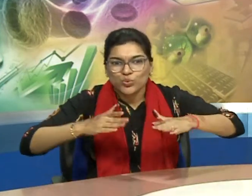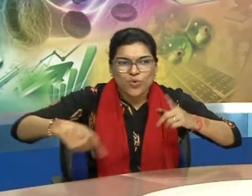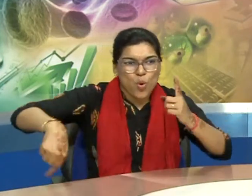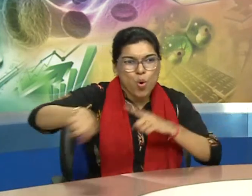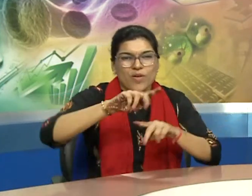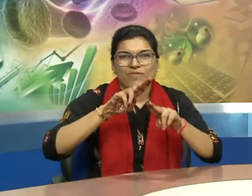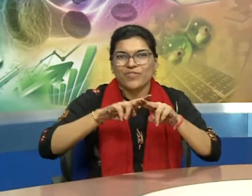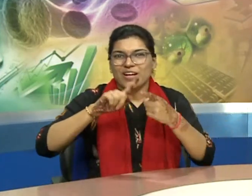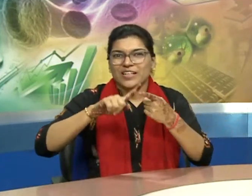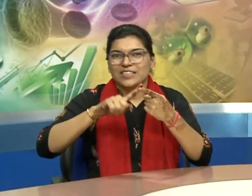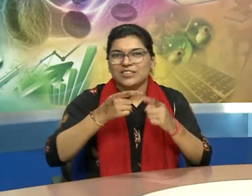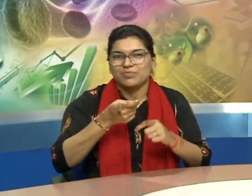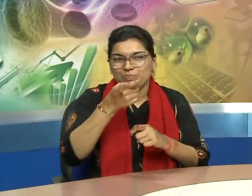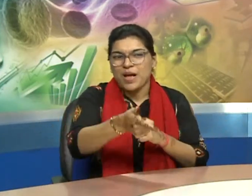Sometimes government funds are also given,